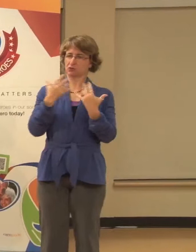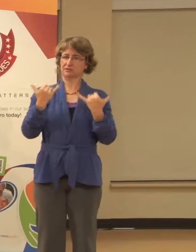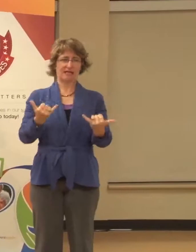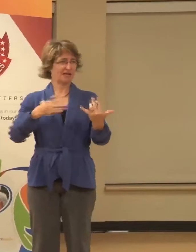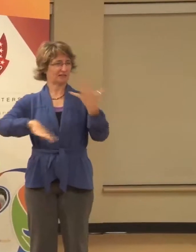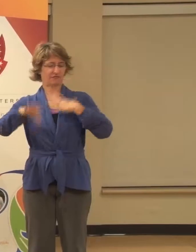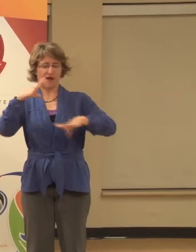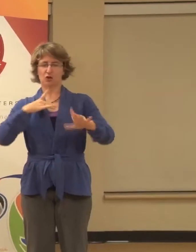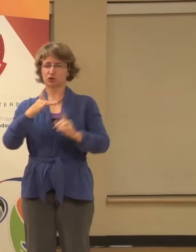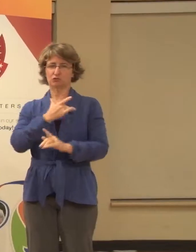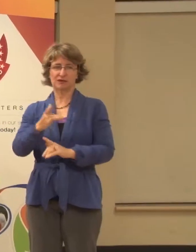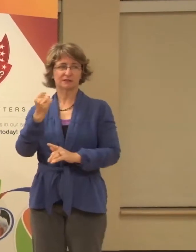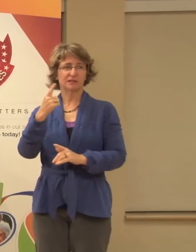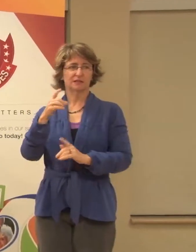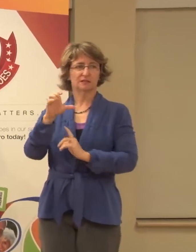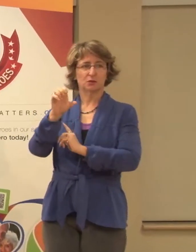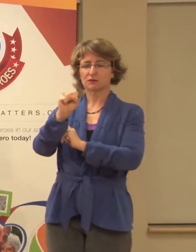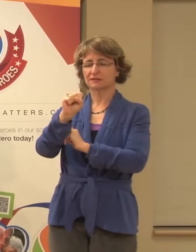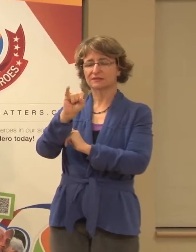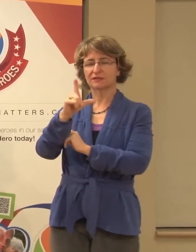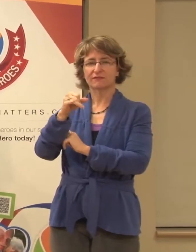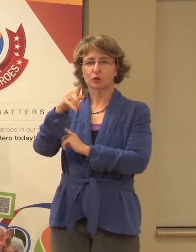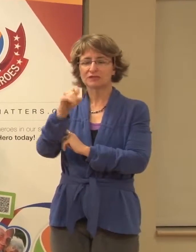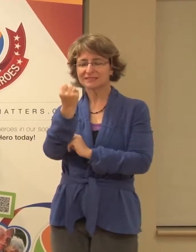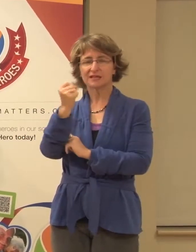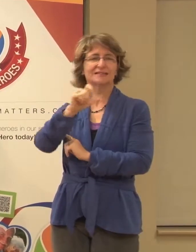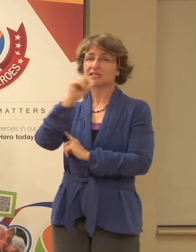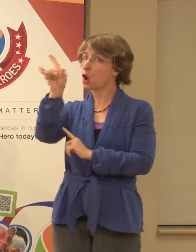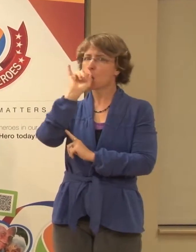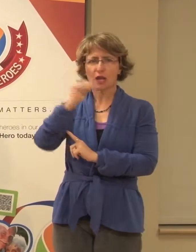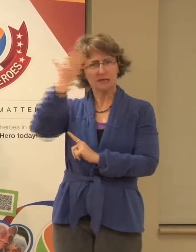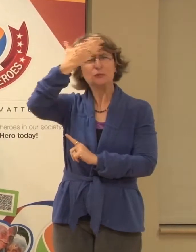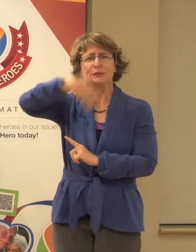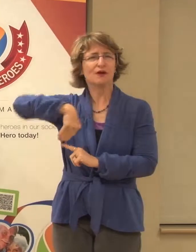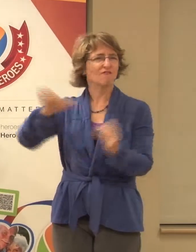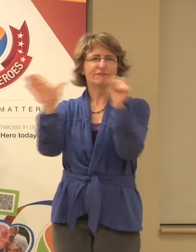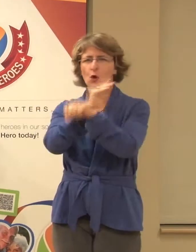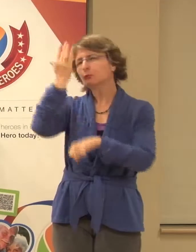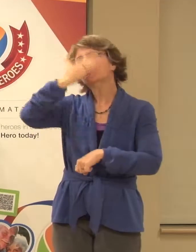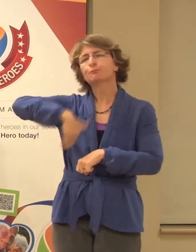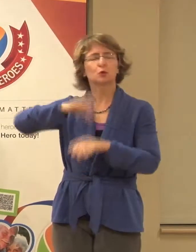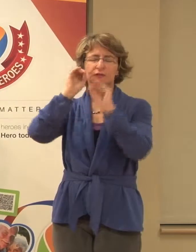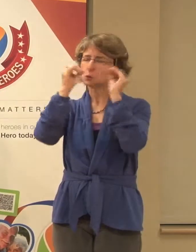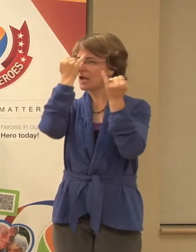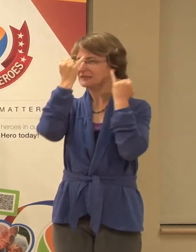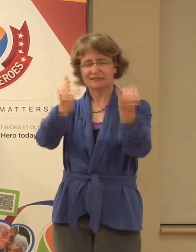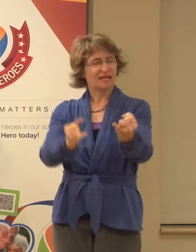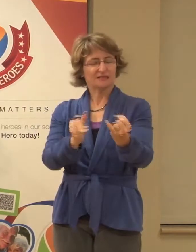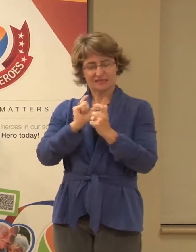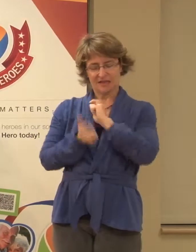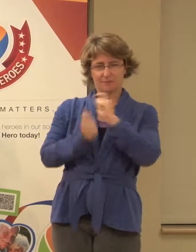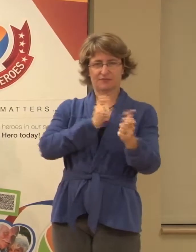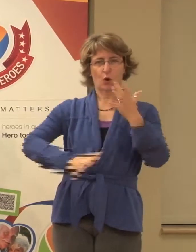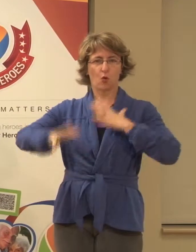our Silvert's adaptive clothing doesn't look adaptive at all. It's completely catered as